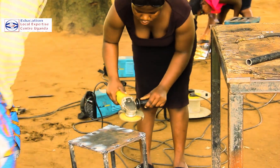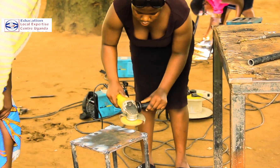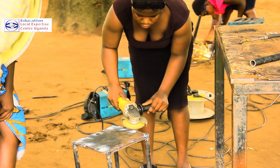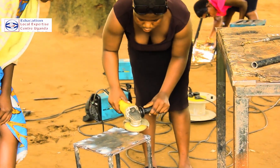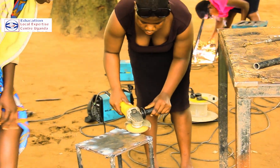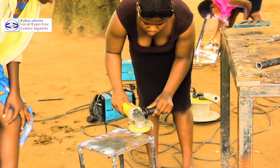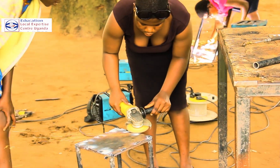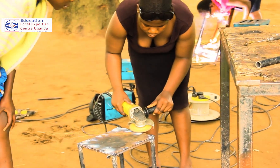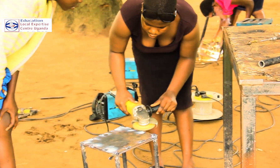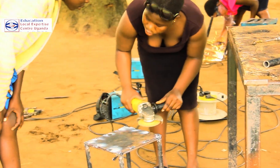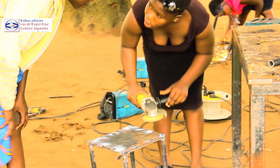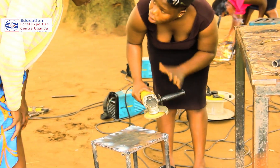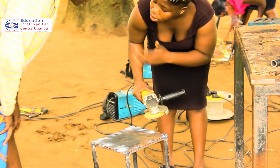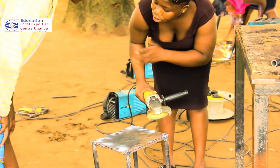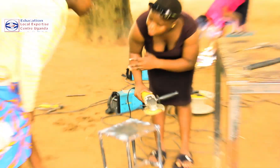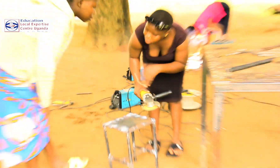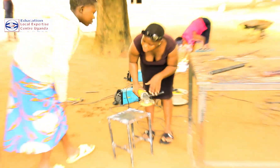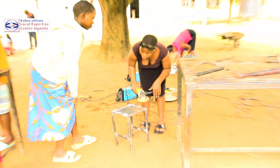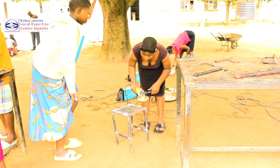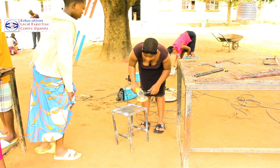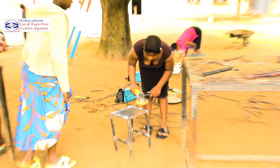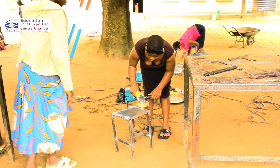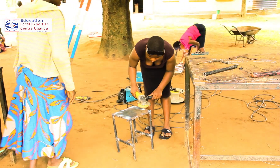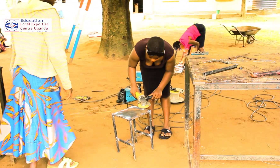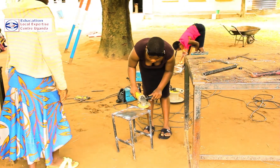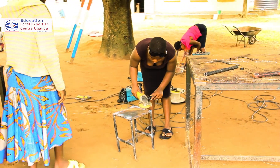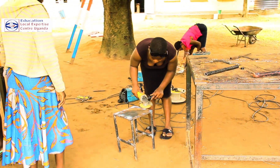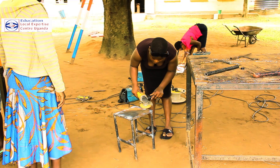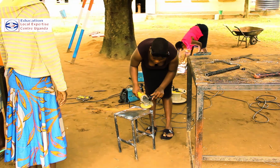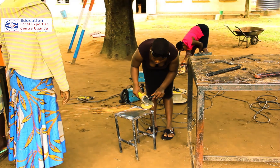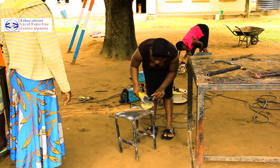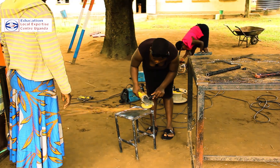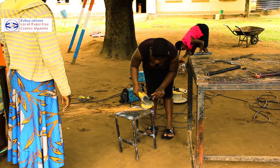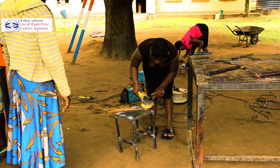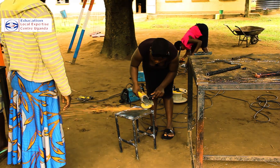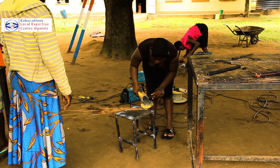we started welding these joints of this.